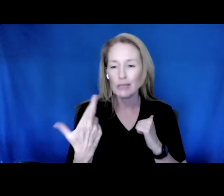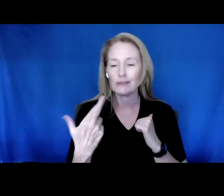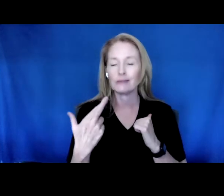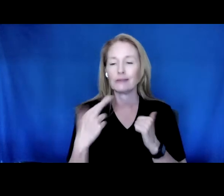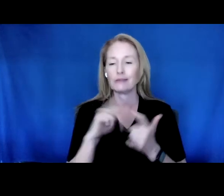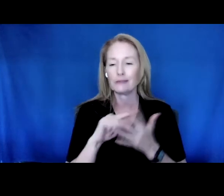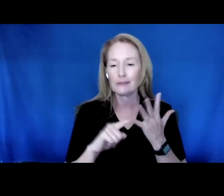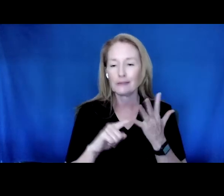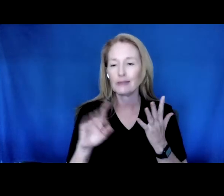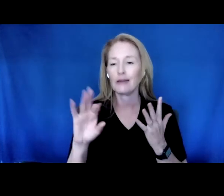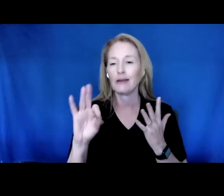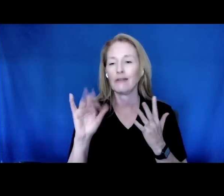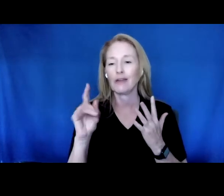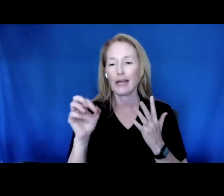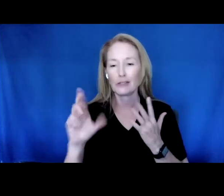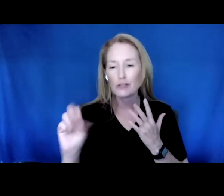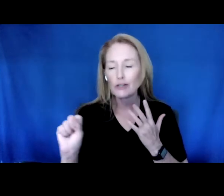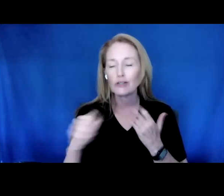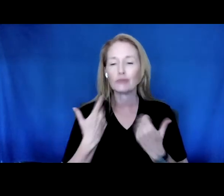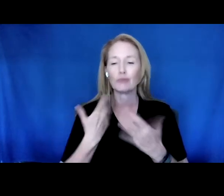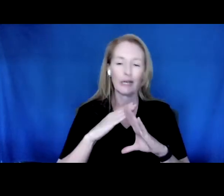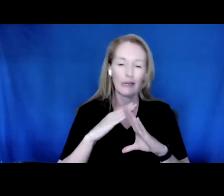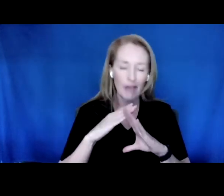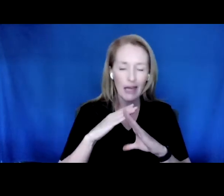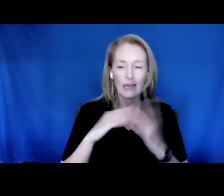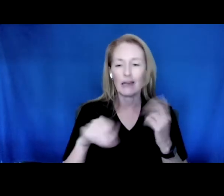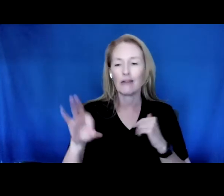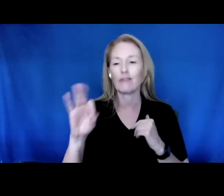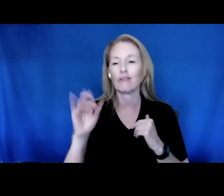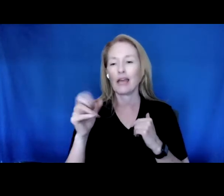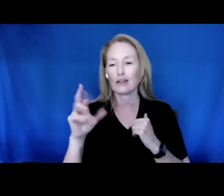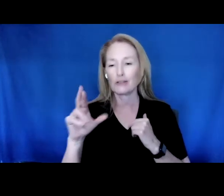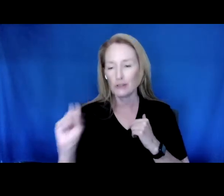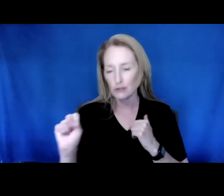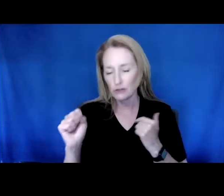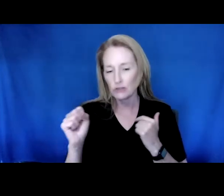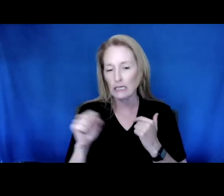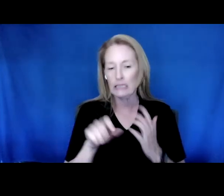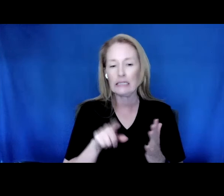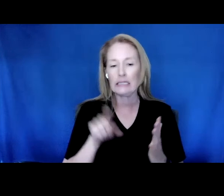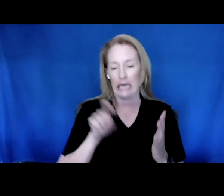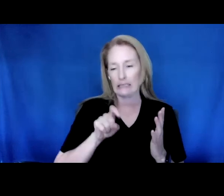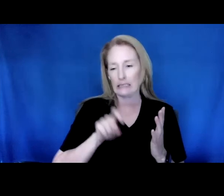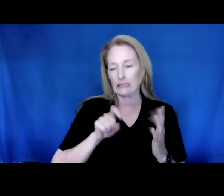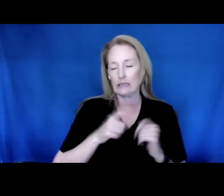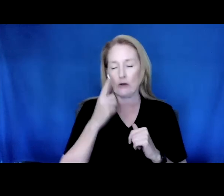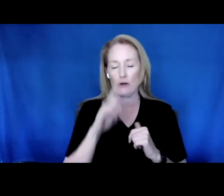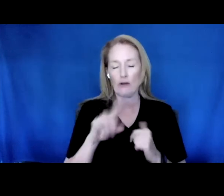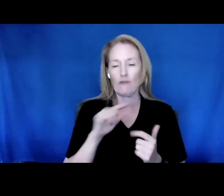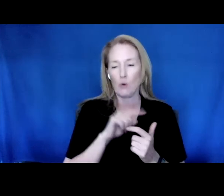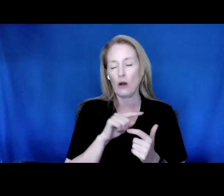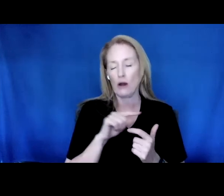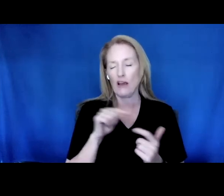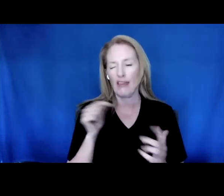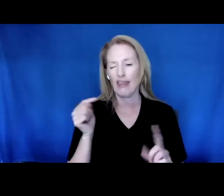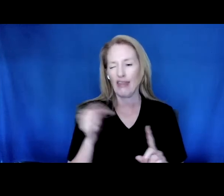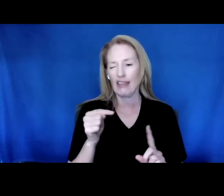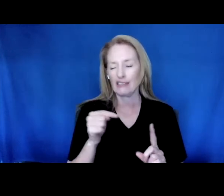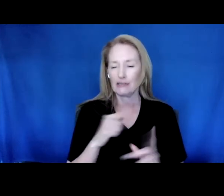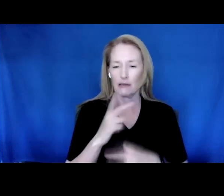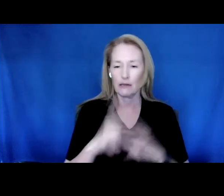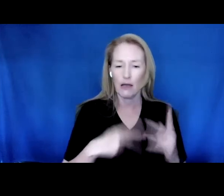preventive factor that would be necessary on these types of documents. And of note, the